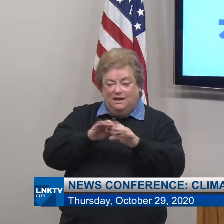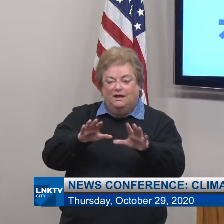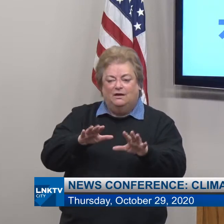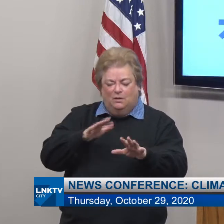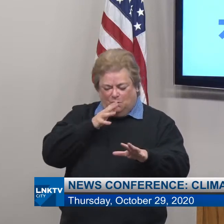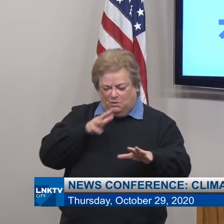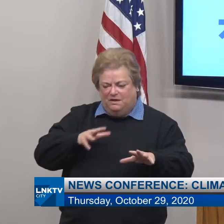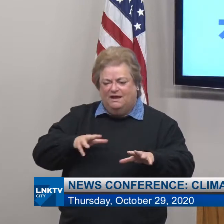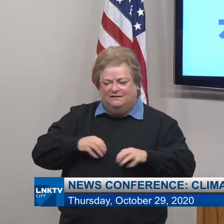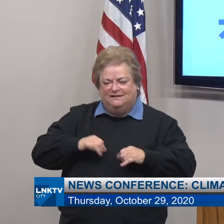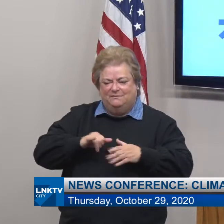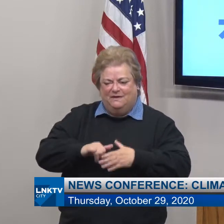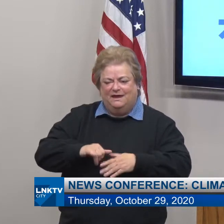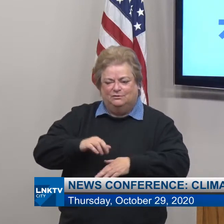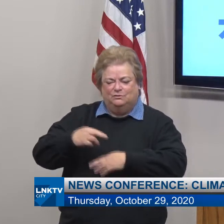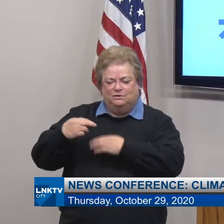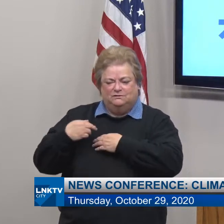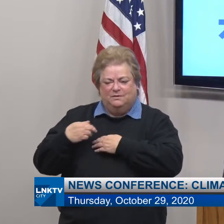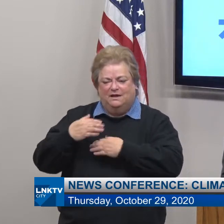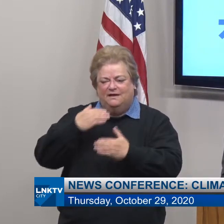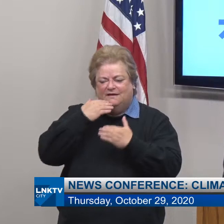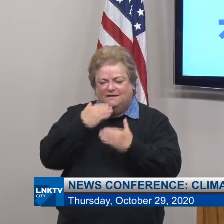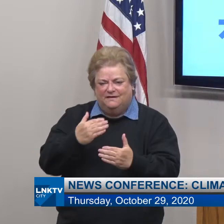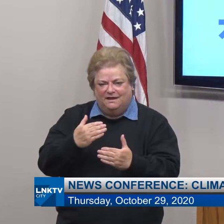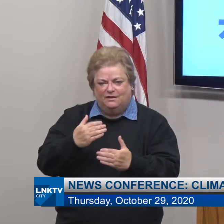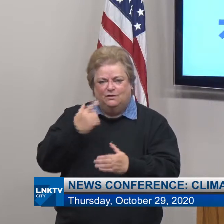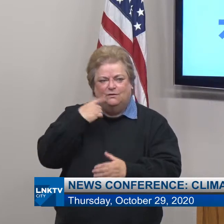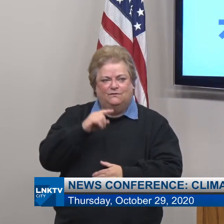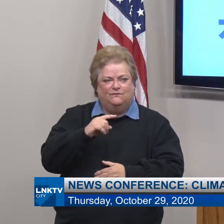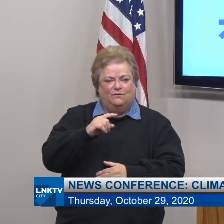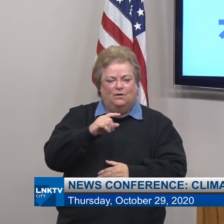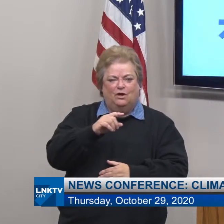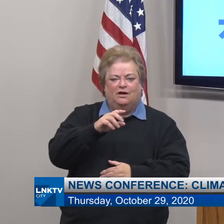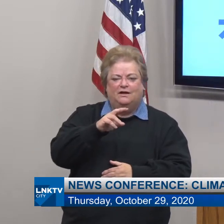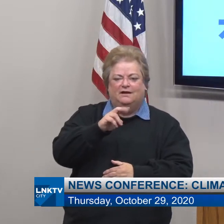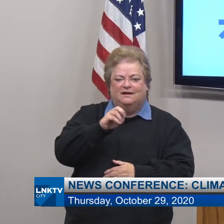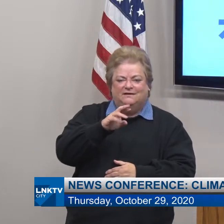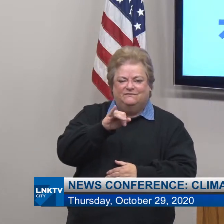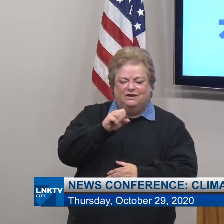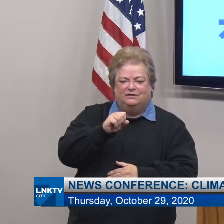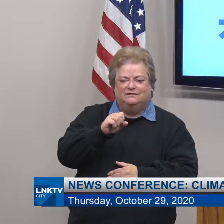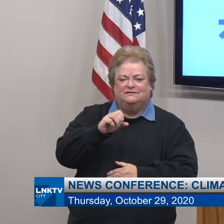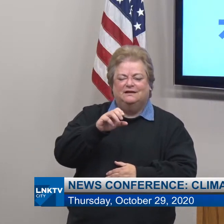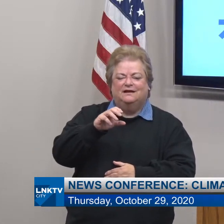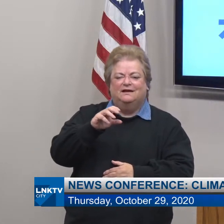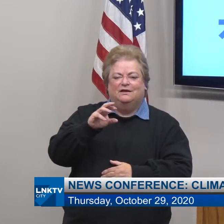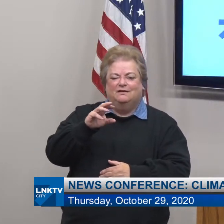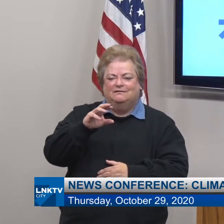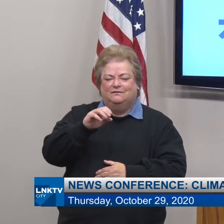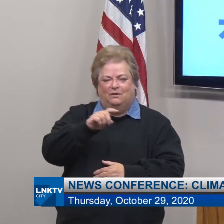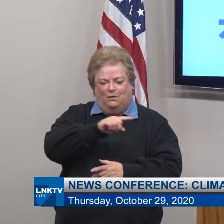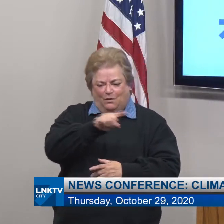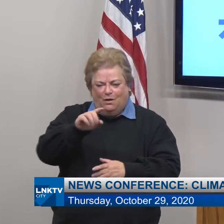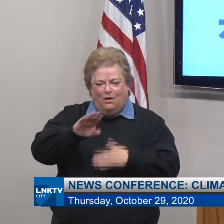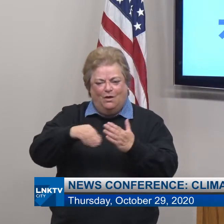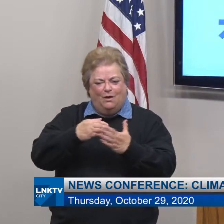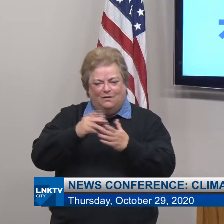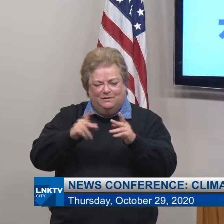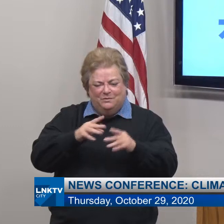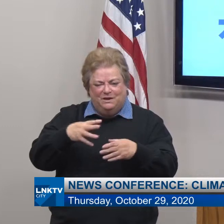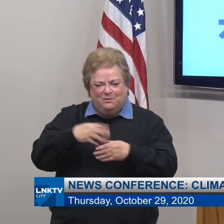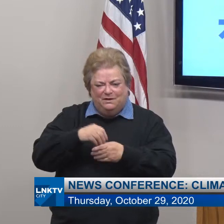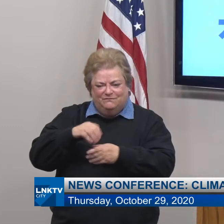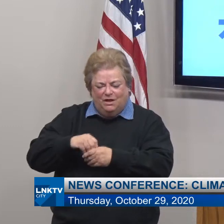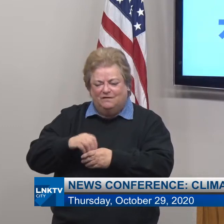task. Thank you again to Kim Morrow and Verdes Group, to Mickey Esposito, to Councilmember Raybould, to the Climate